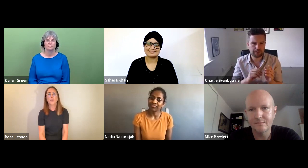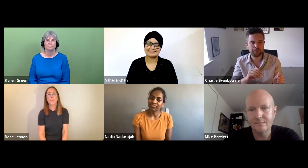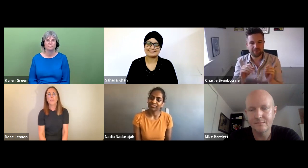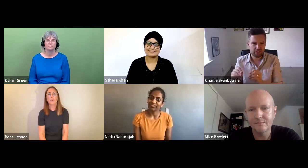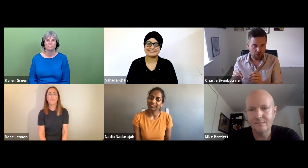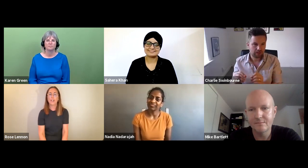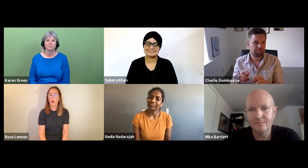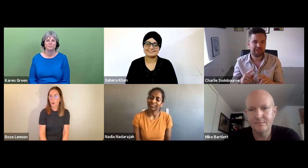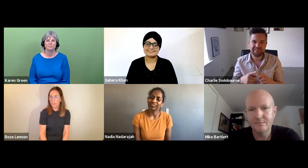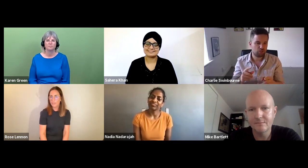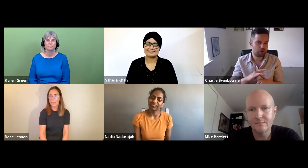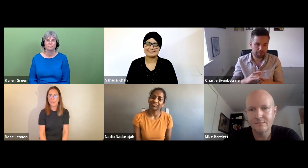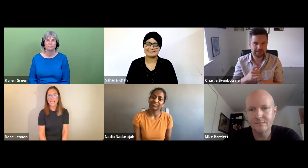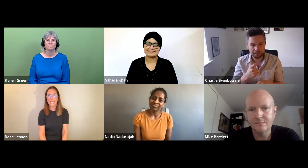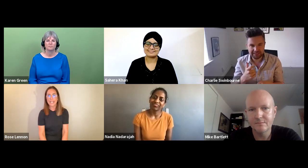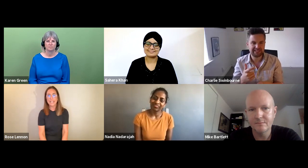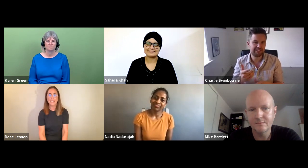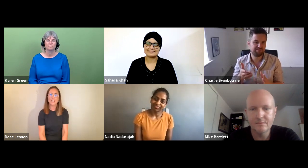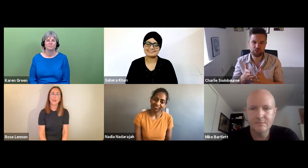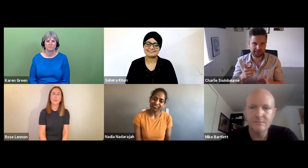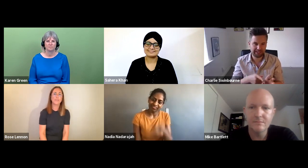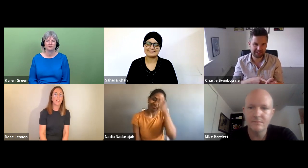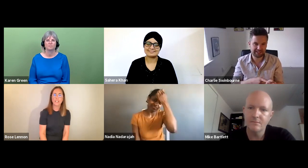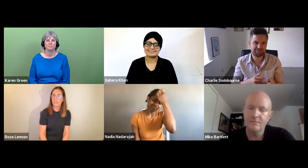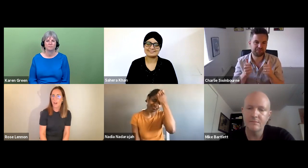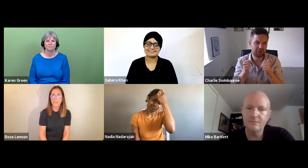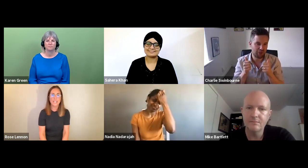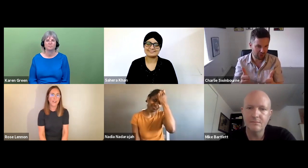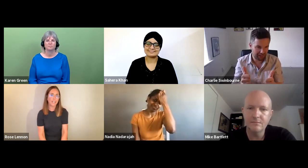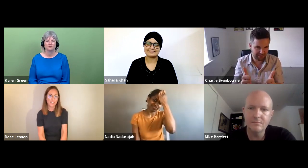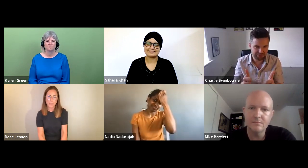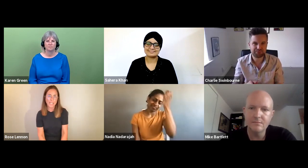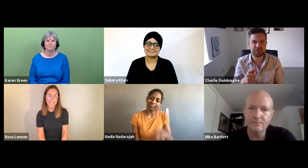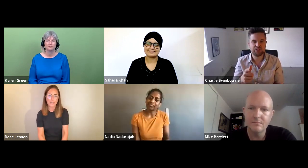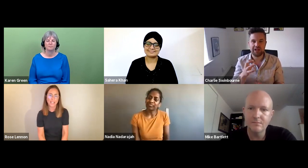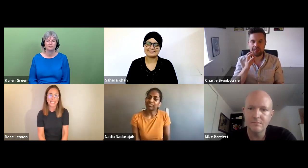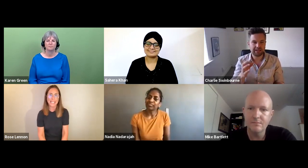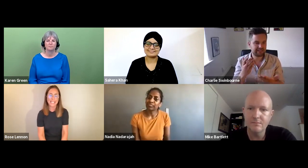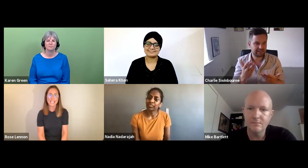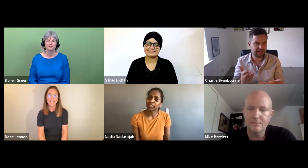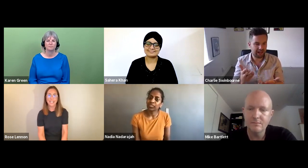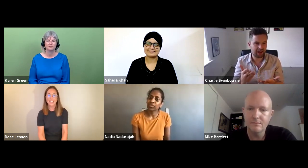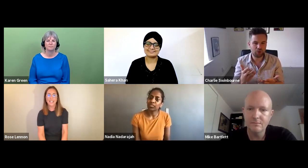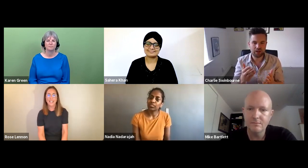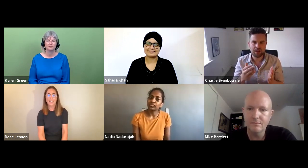for Moving On for the BBC, so various dramas, various comedies throughout the years.